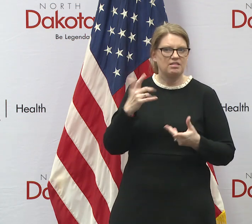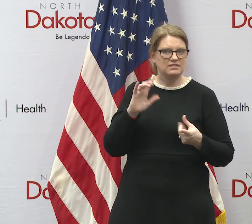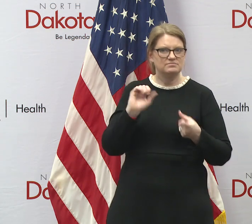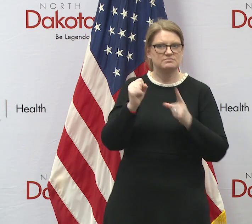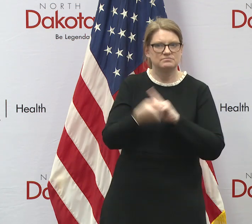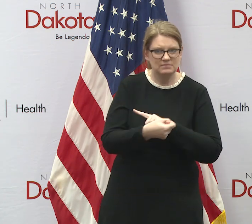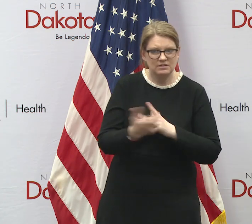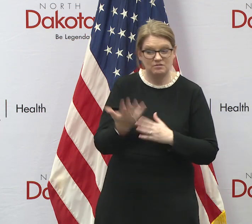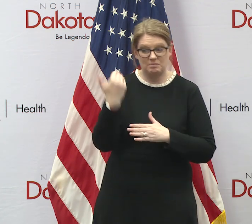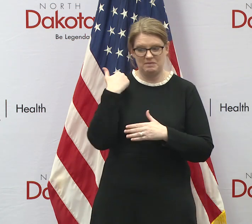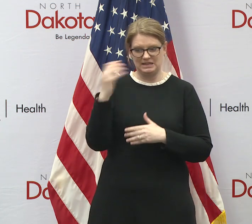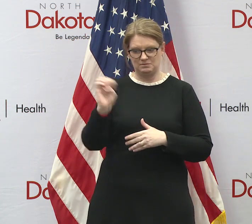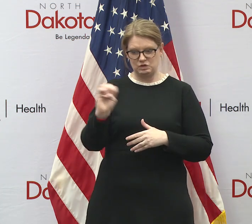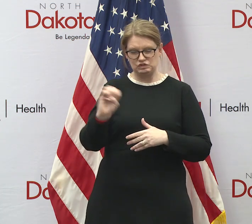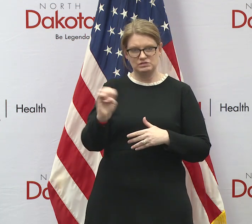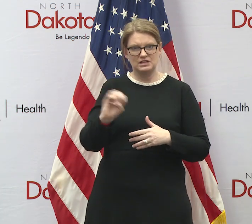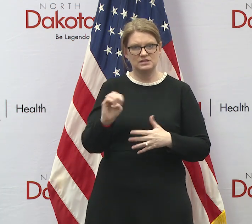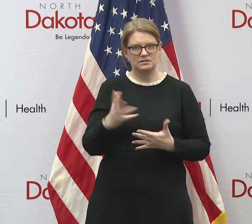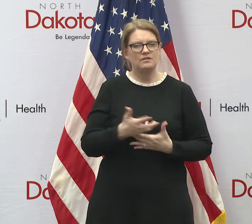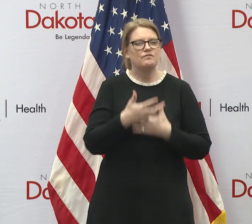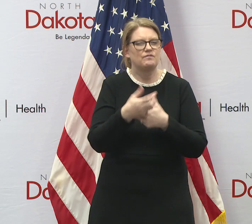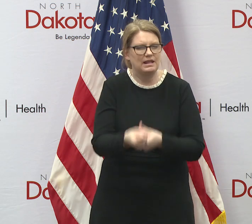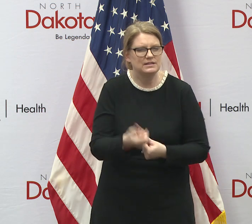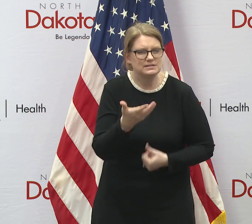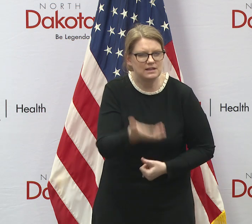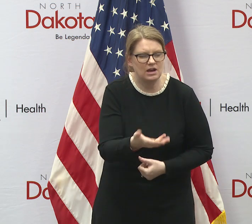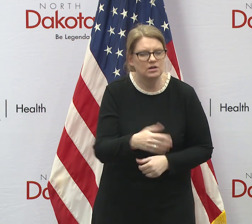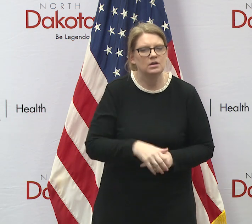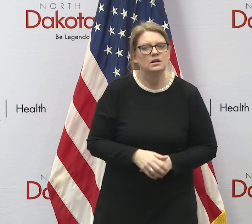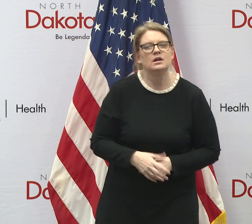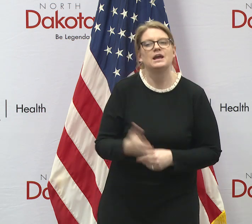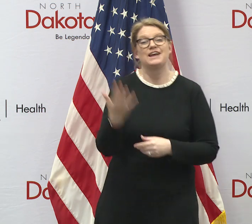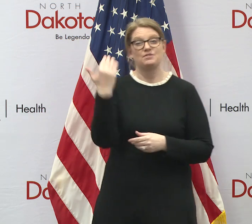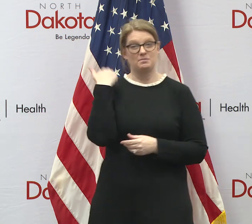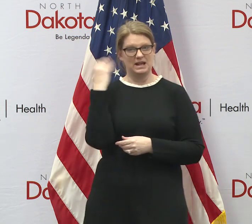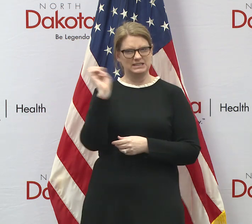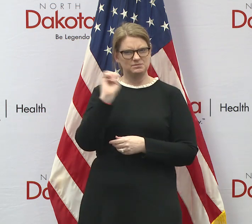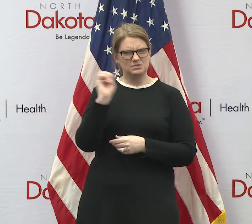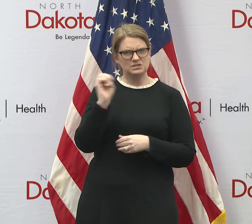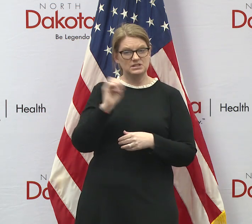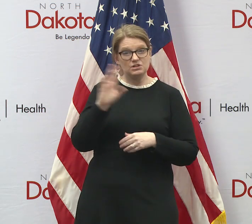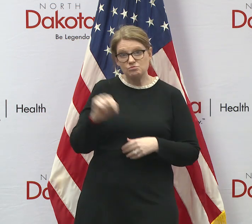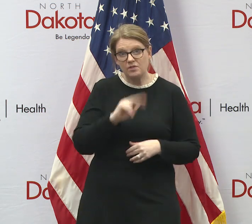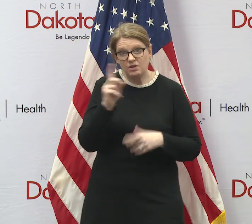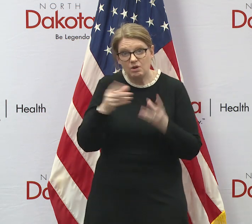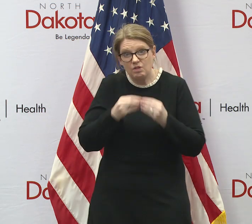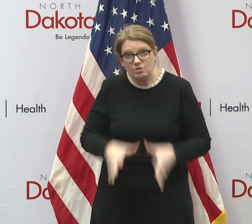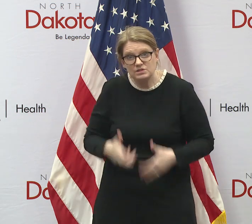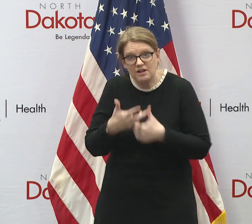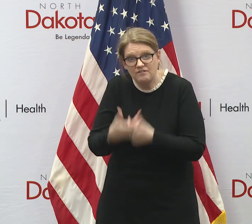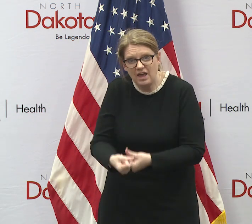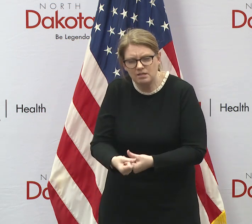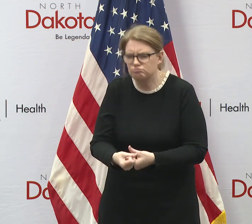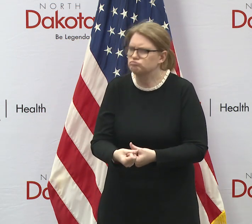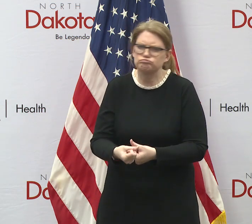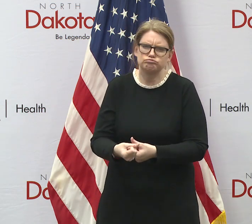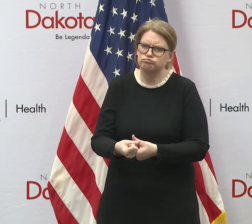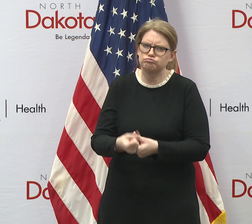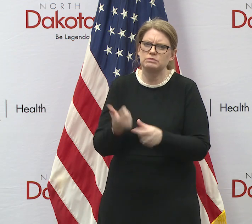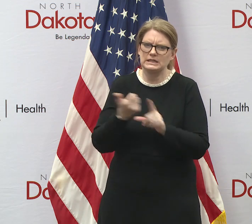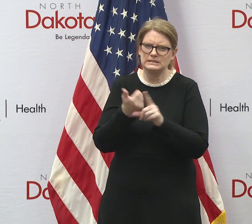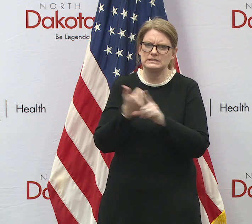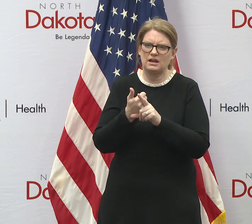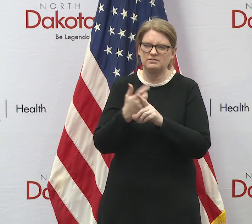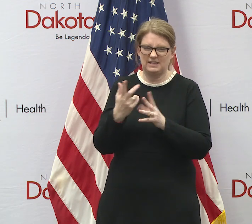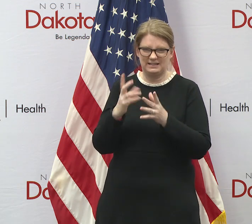past emergencies, North Dakotans don't lose faith during an emergency. If anything, their faith grows stronger. So I want to kick